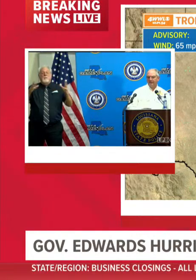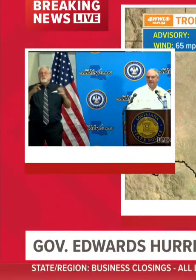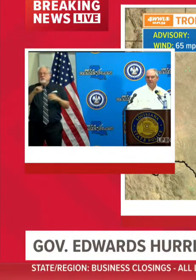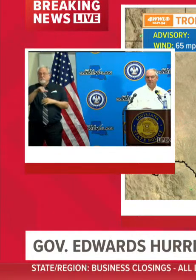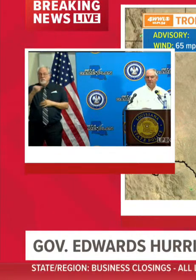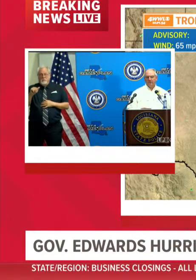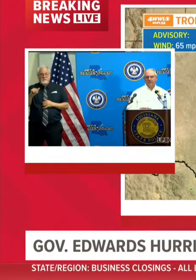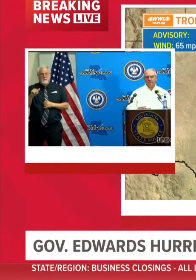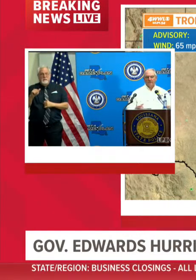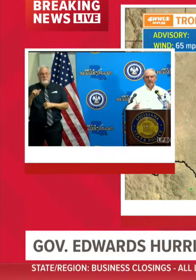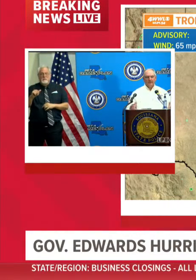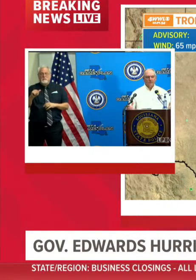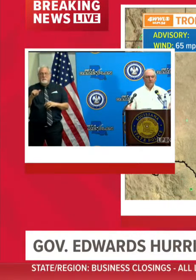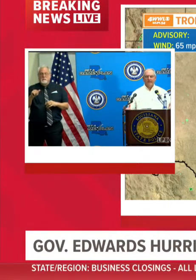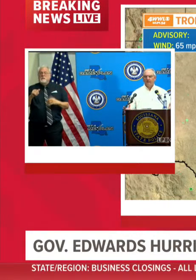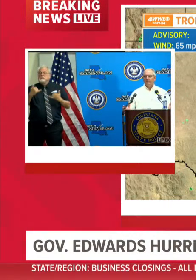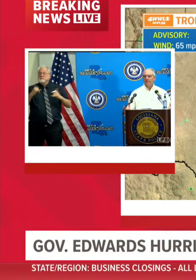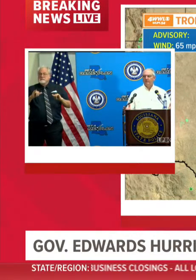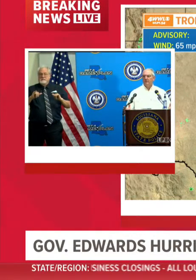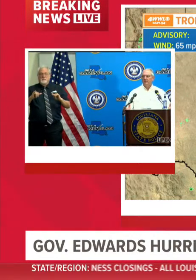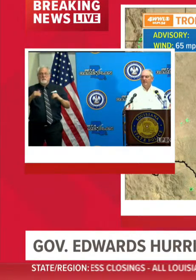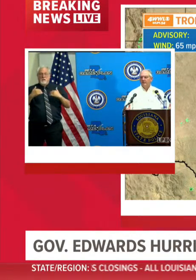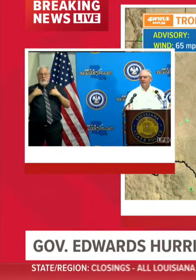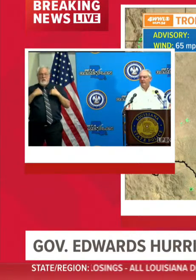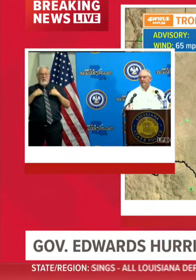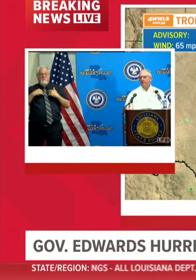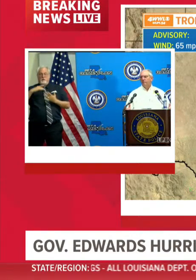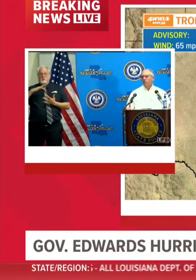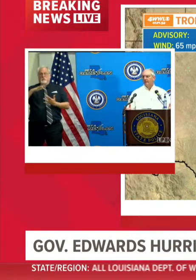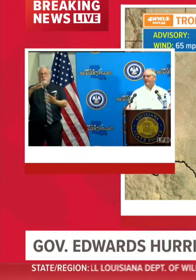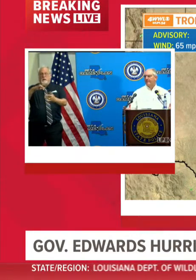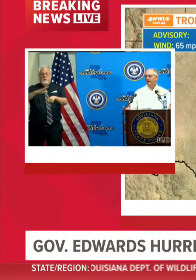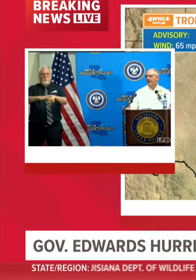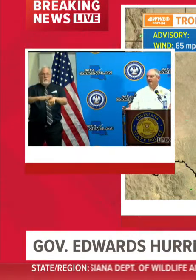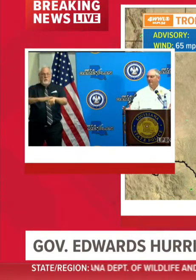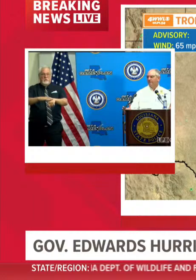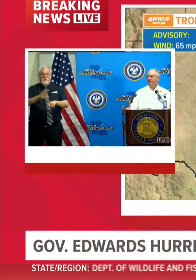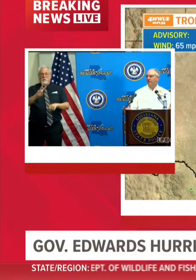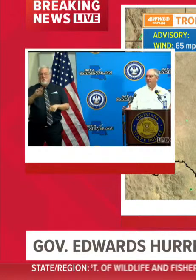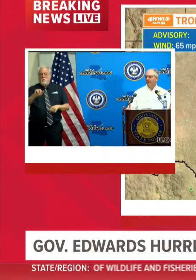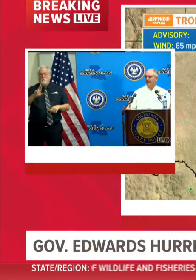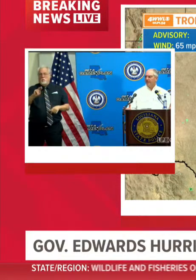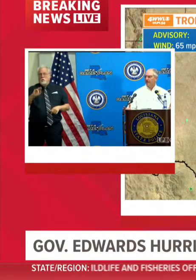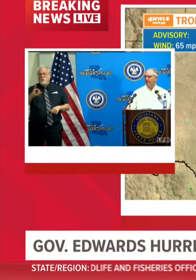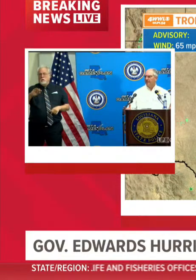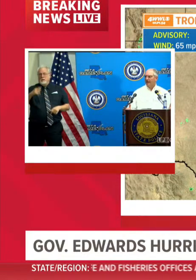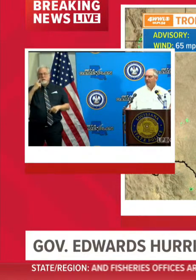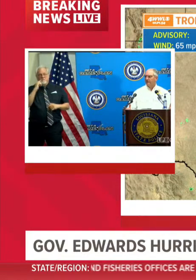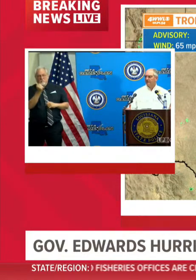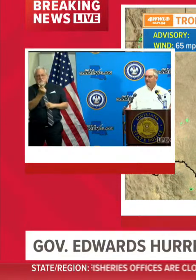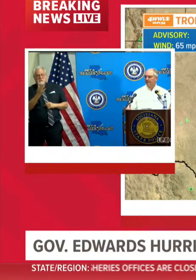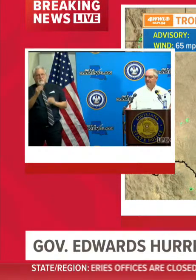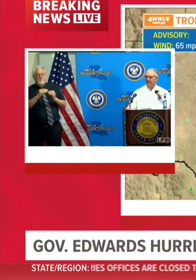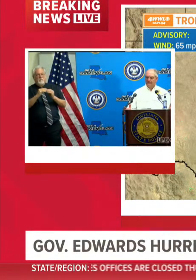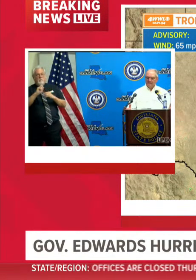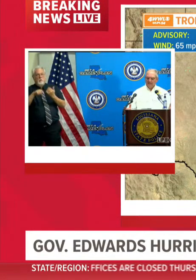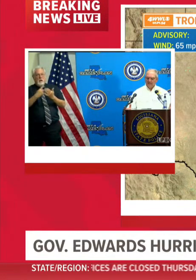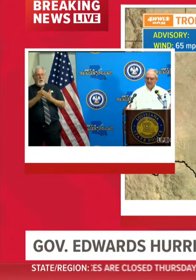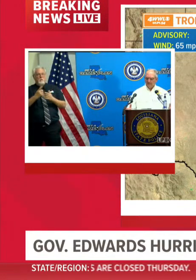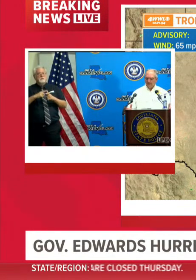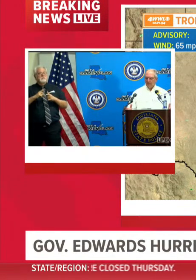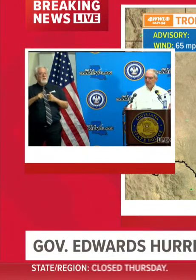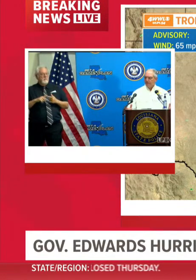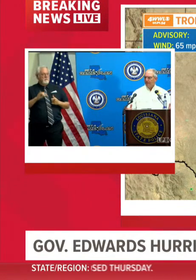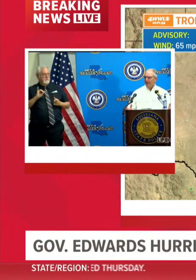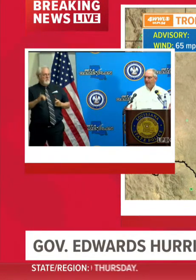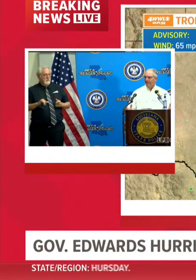say, is under a tornado warning for the next couple of hours, and this